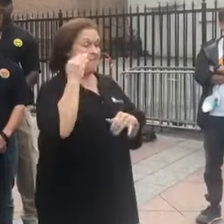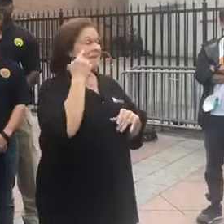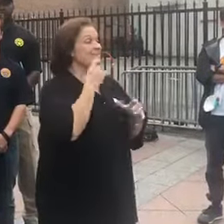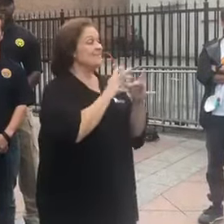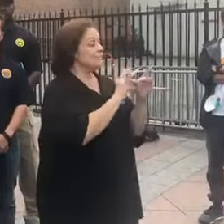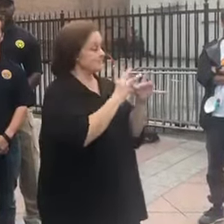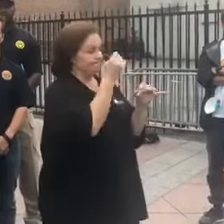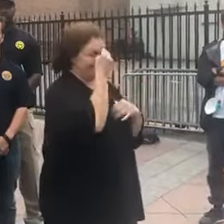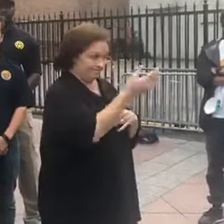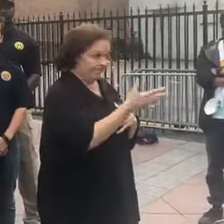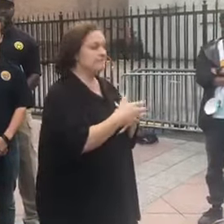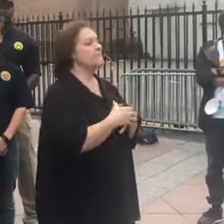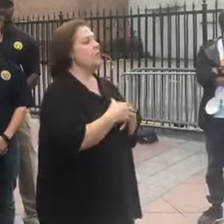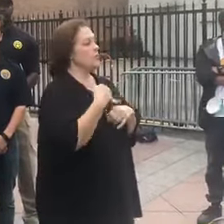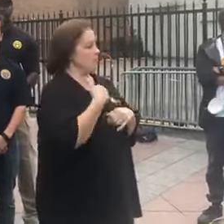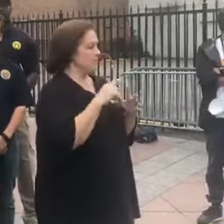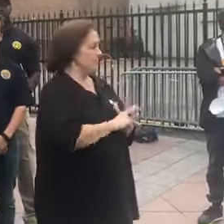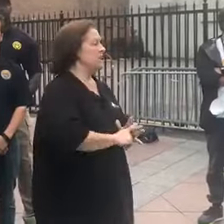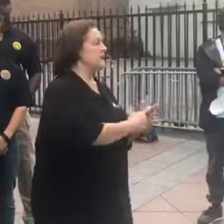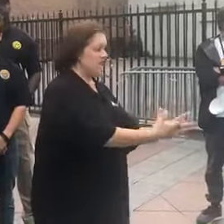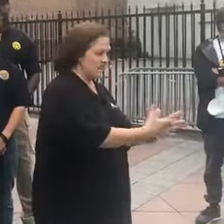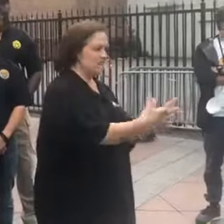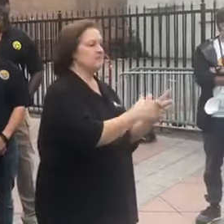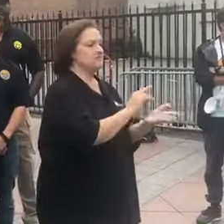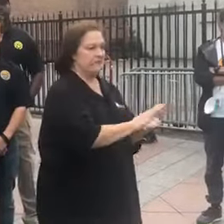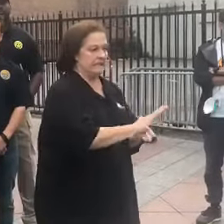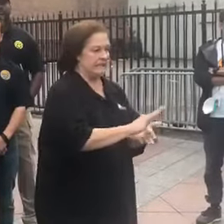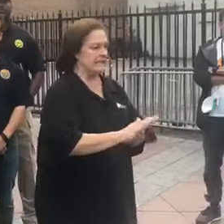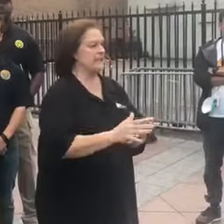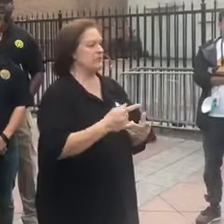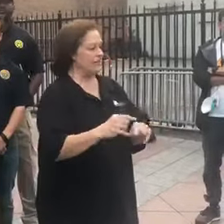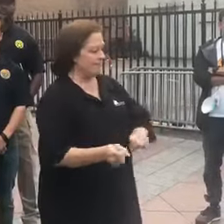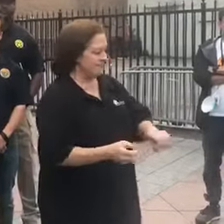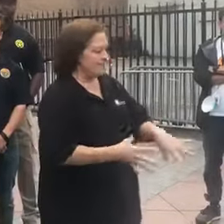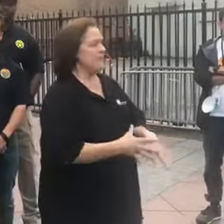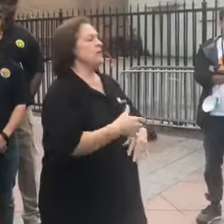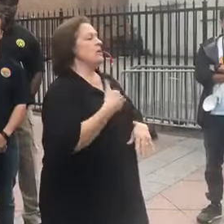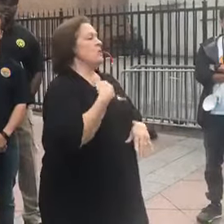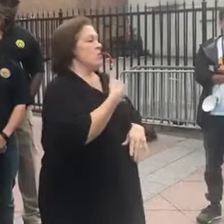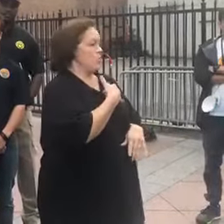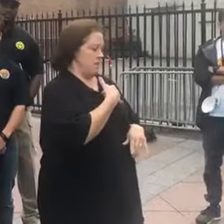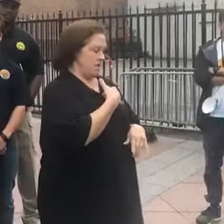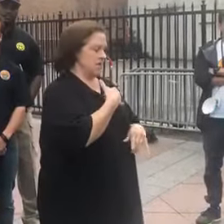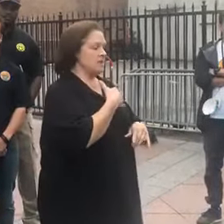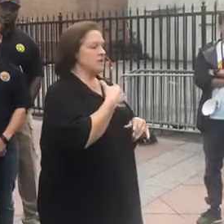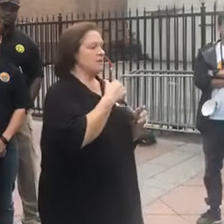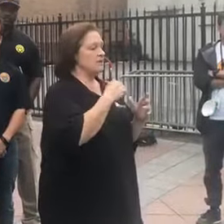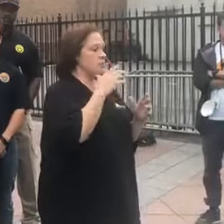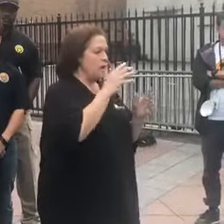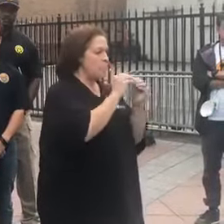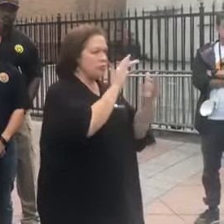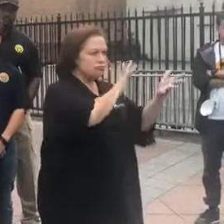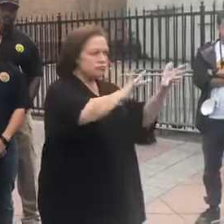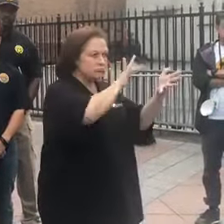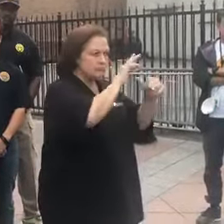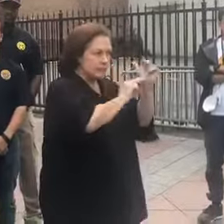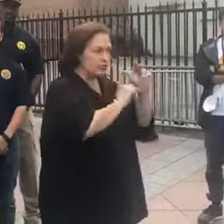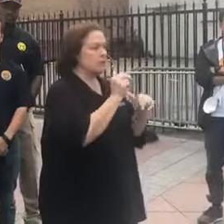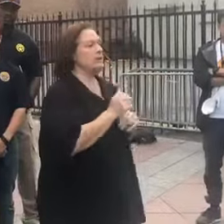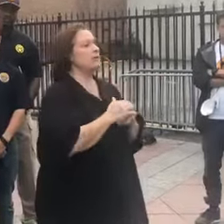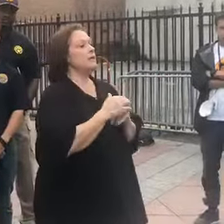our process to be able to let the engineers get a little closer to take a look at this building. We've moved debris. We're in the process right now of moving